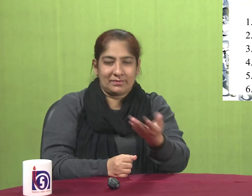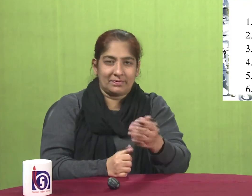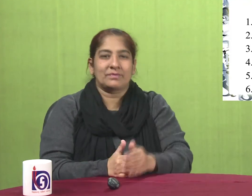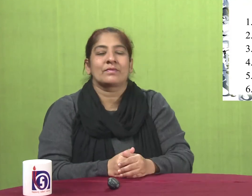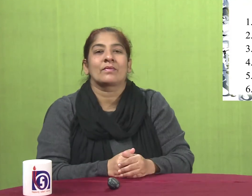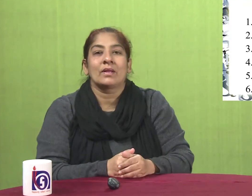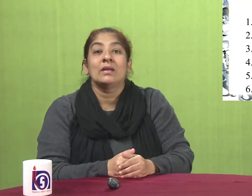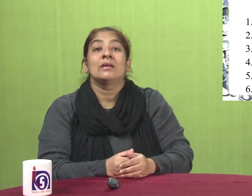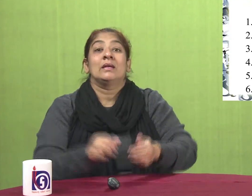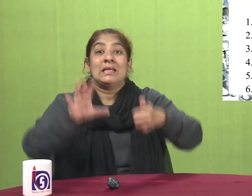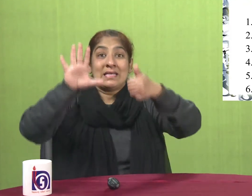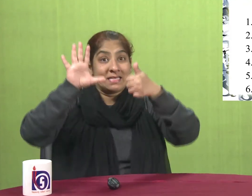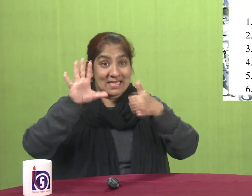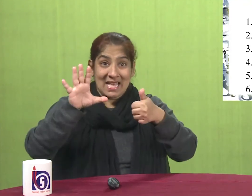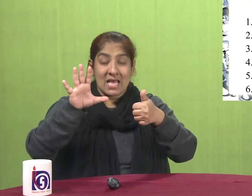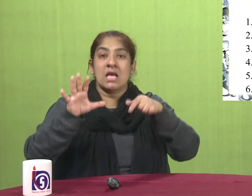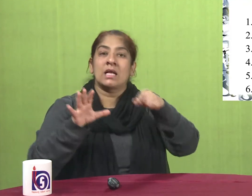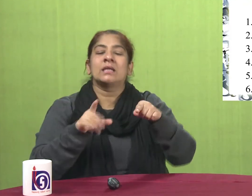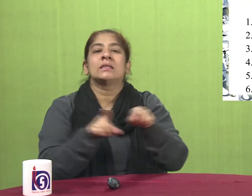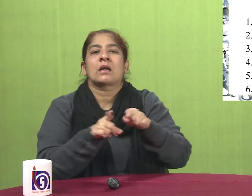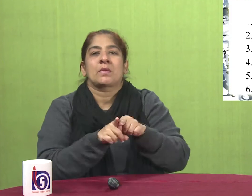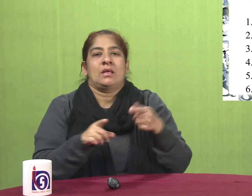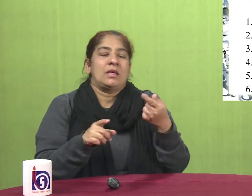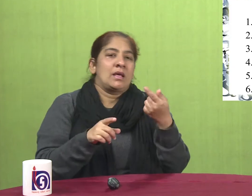It is for their profit. The sixth is